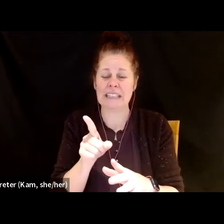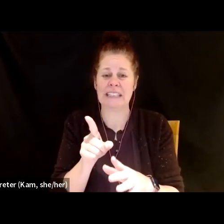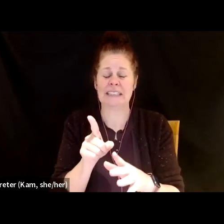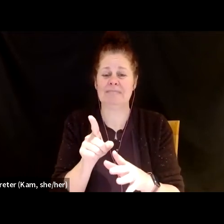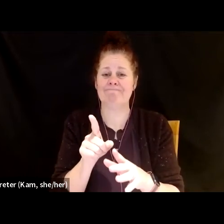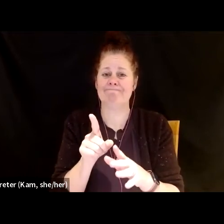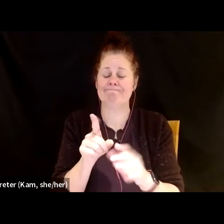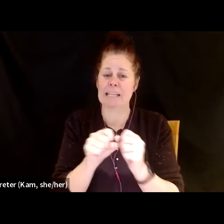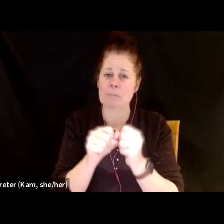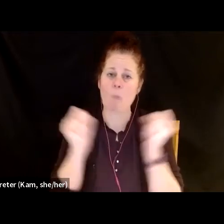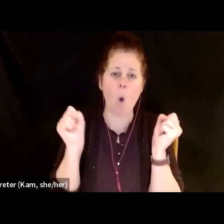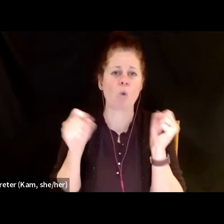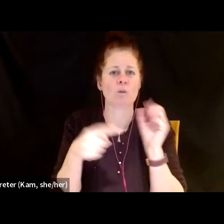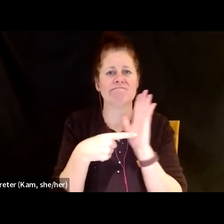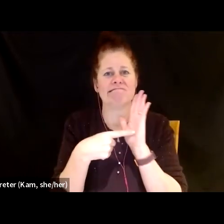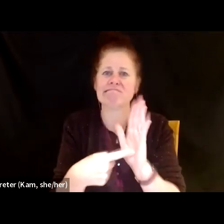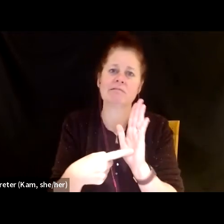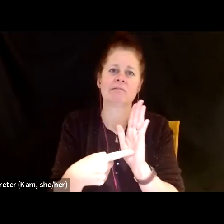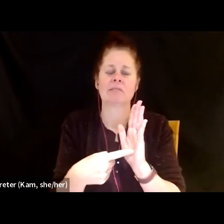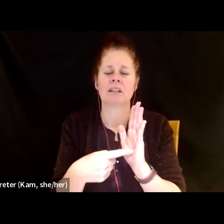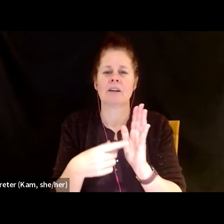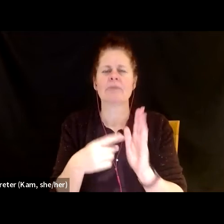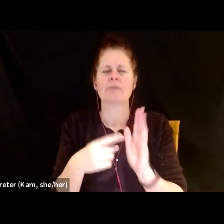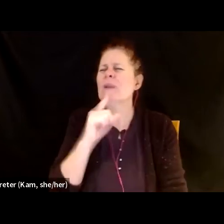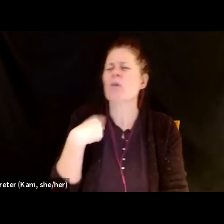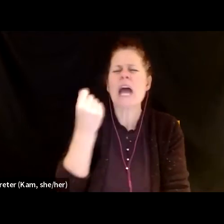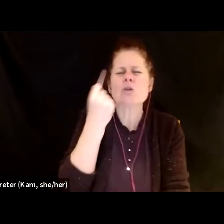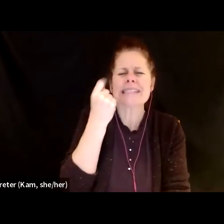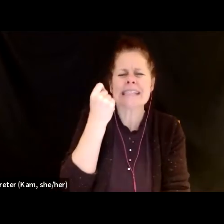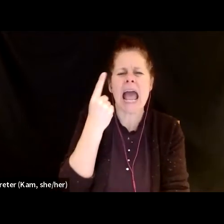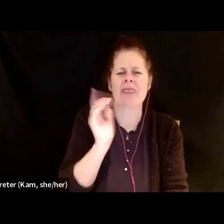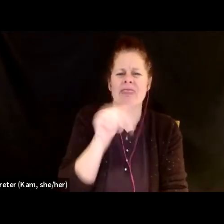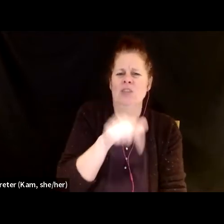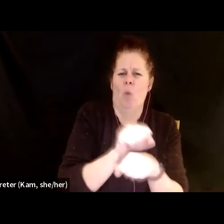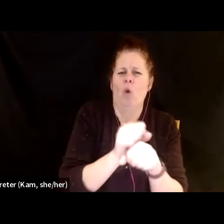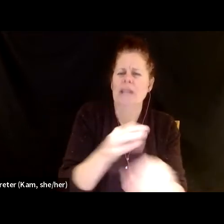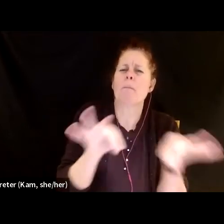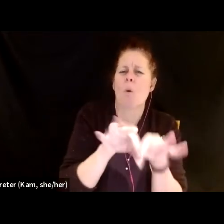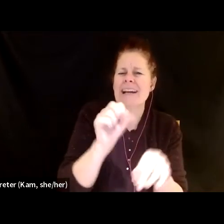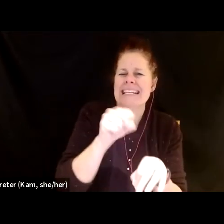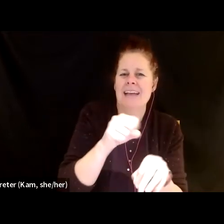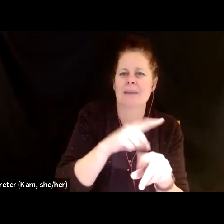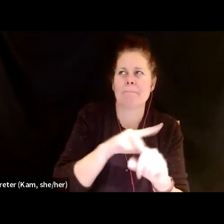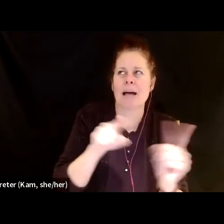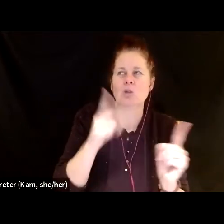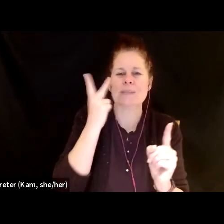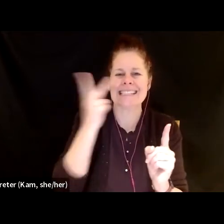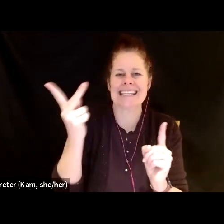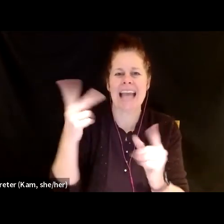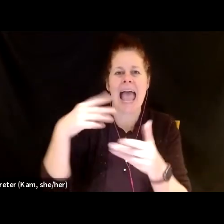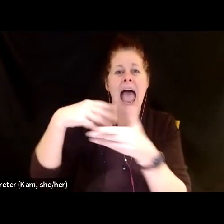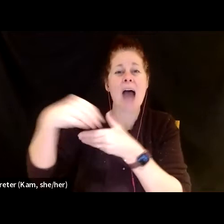understood how important our work was. We understood it a long time ago, but having someone who